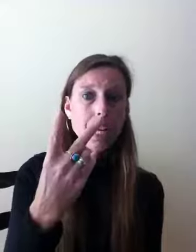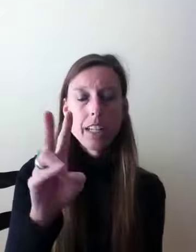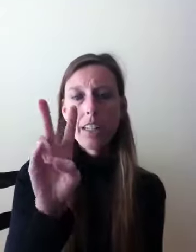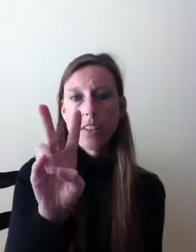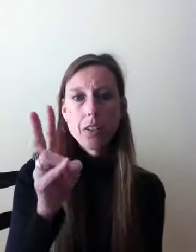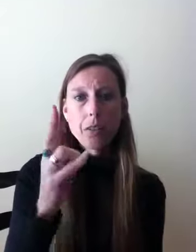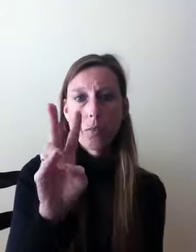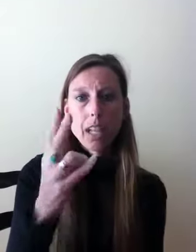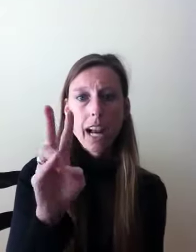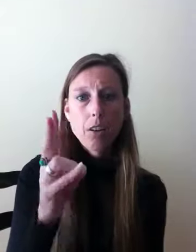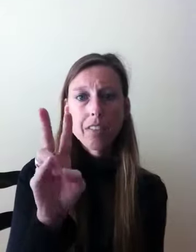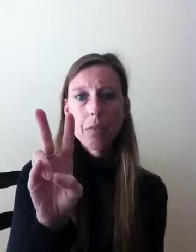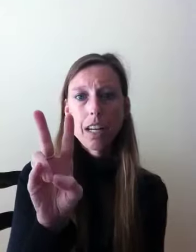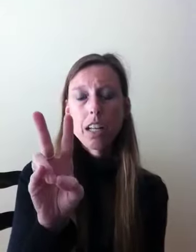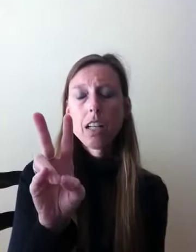hand, either however you want to